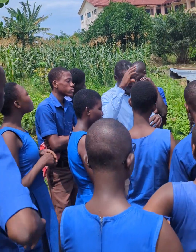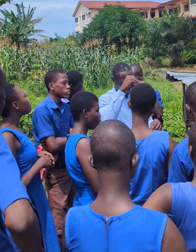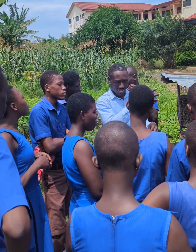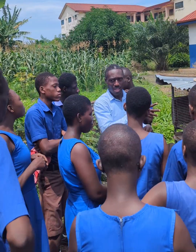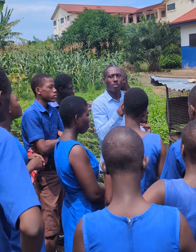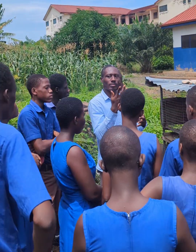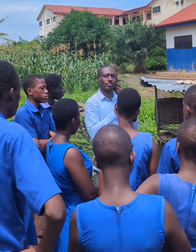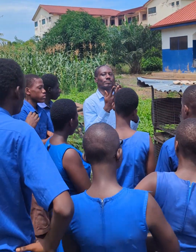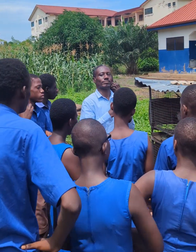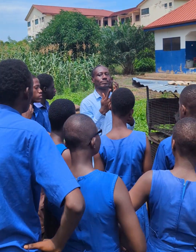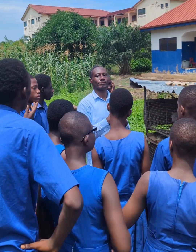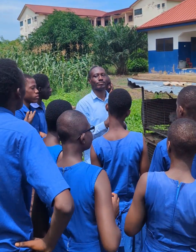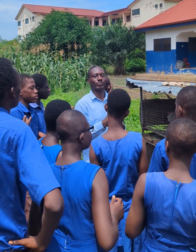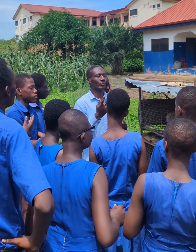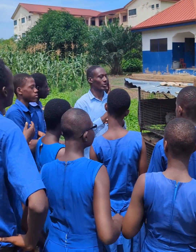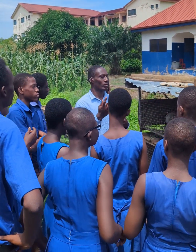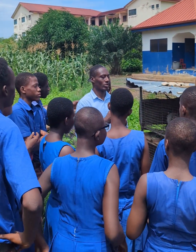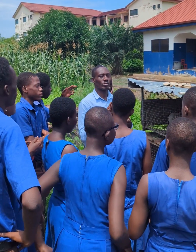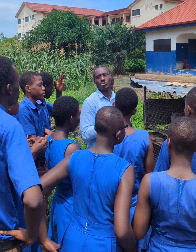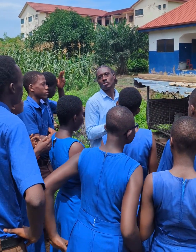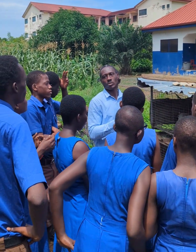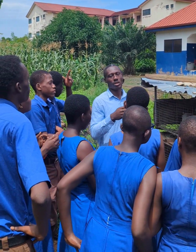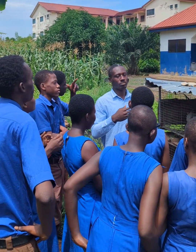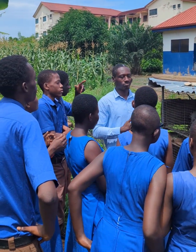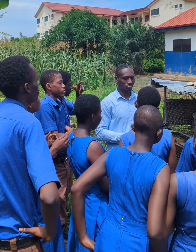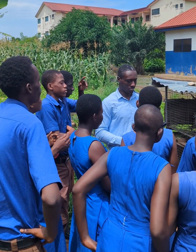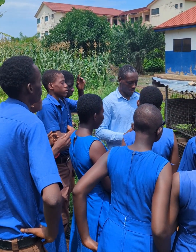to prepare for delivery.